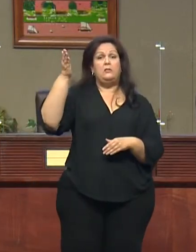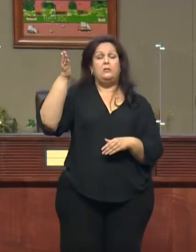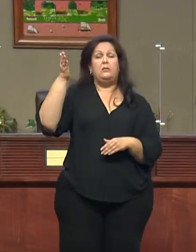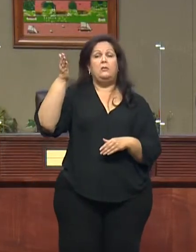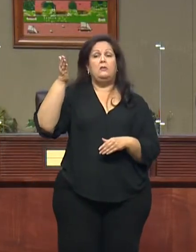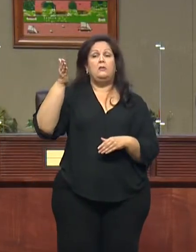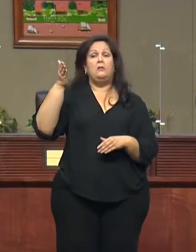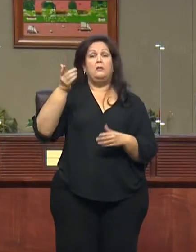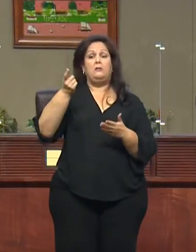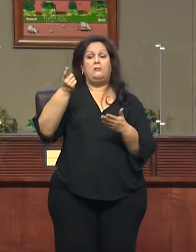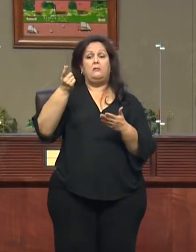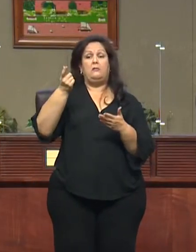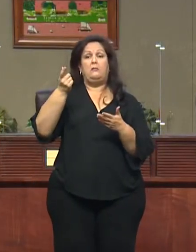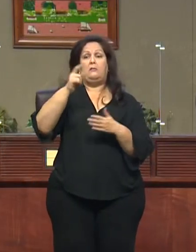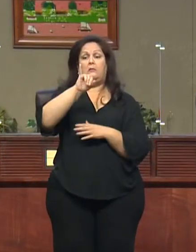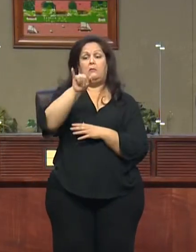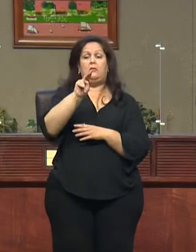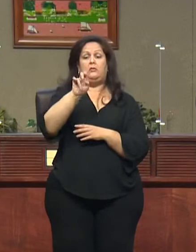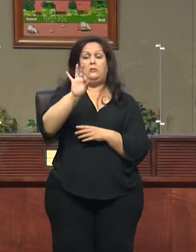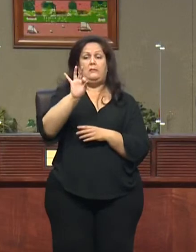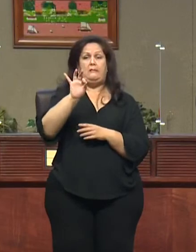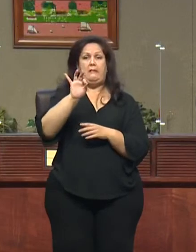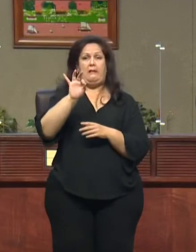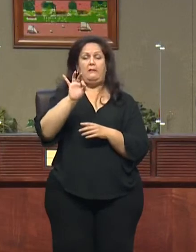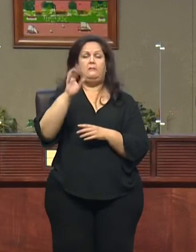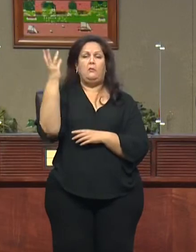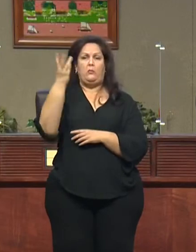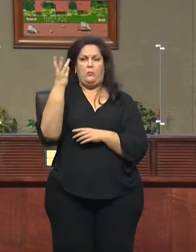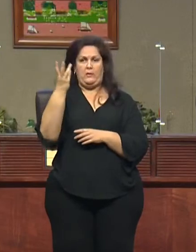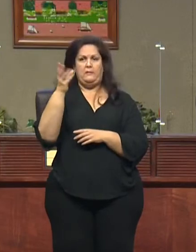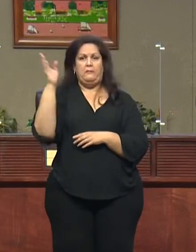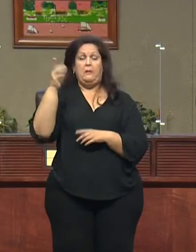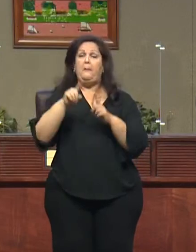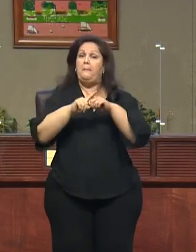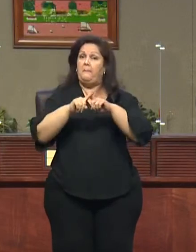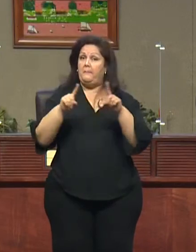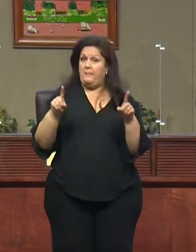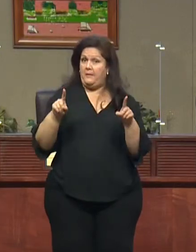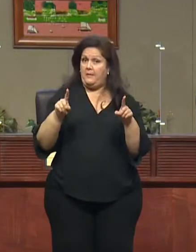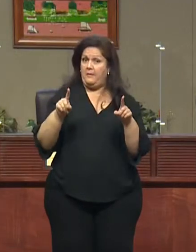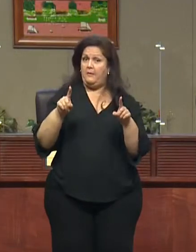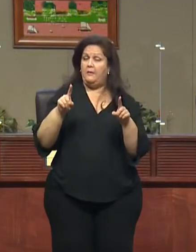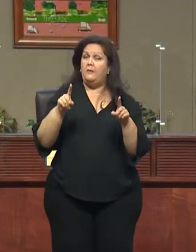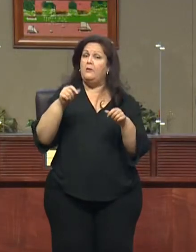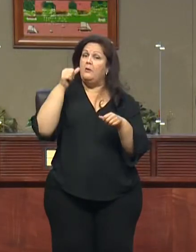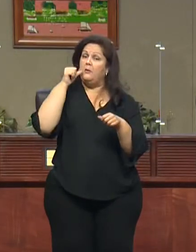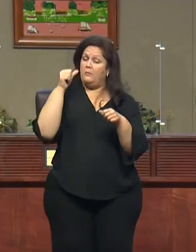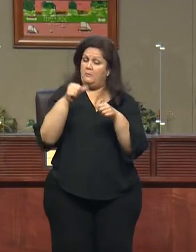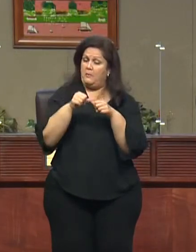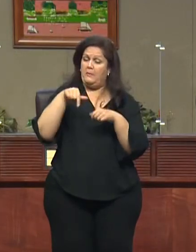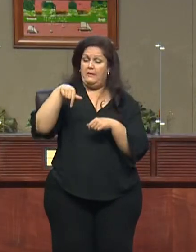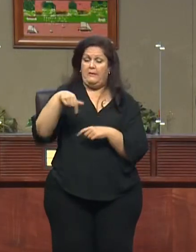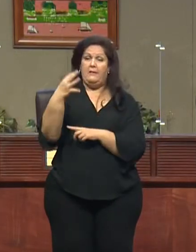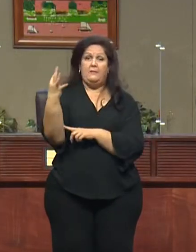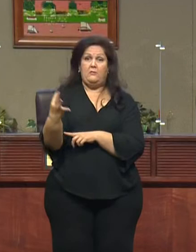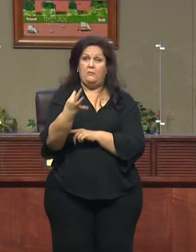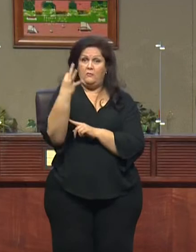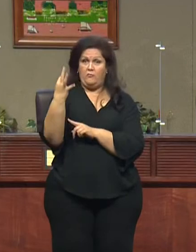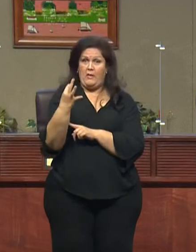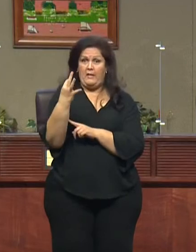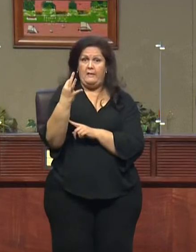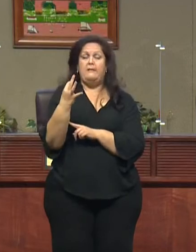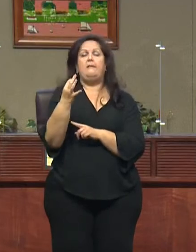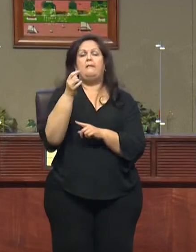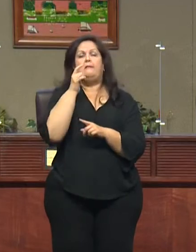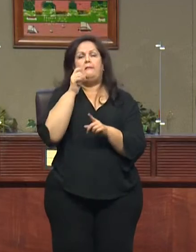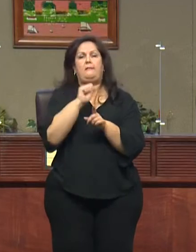scheduled for Wednesday, June the 9th at 4:30 p.m. However, we will be doing the State of the County